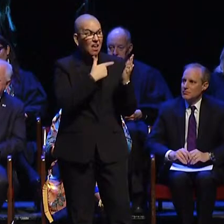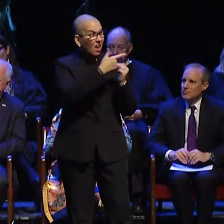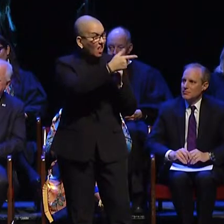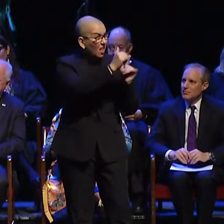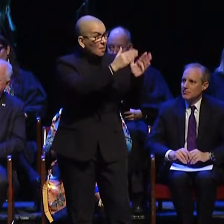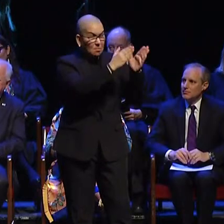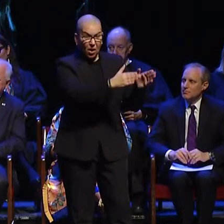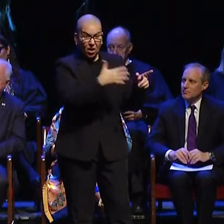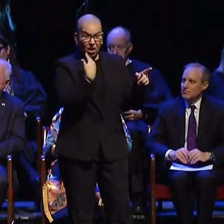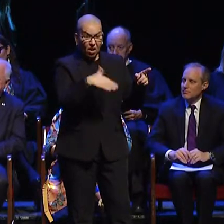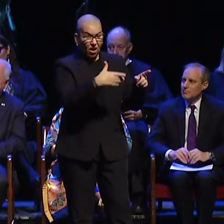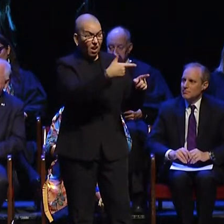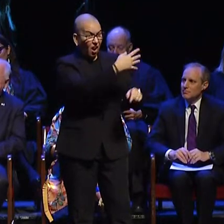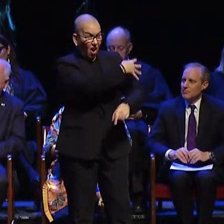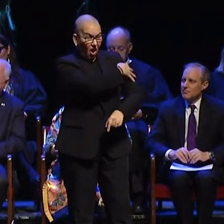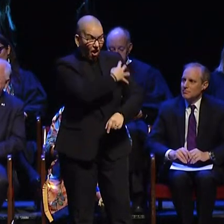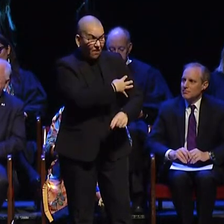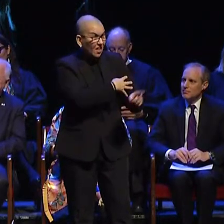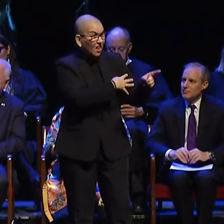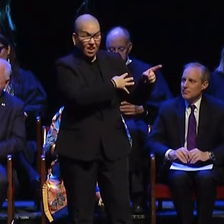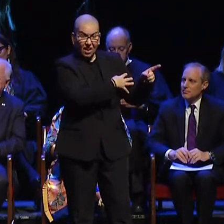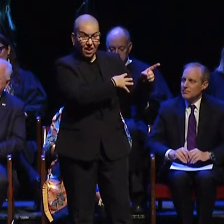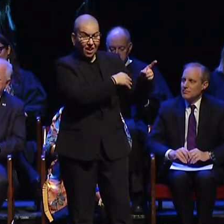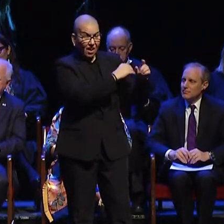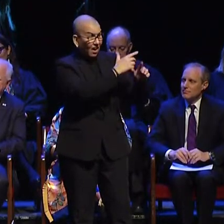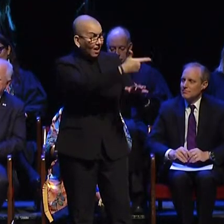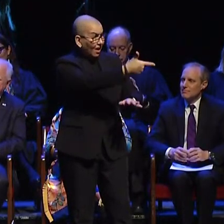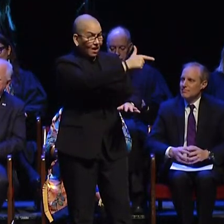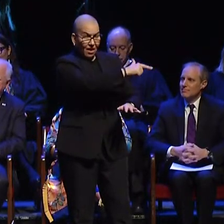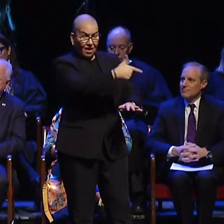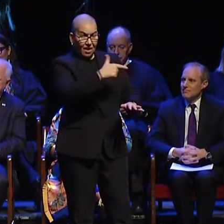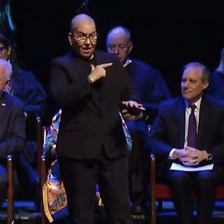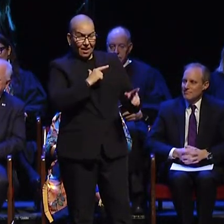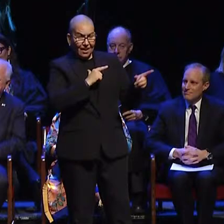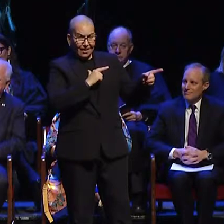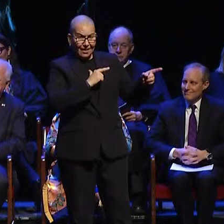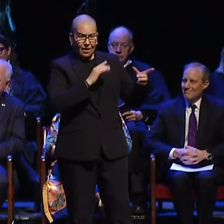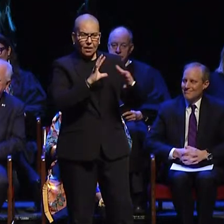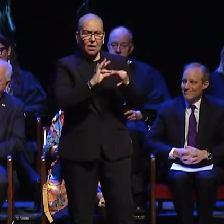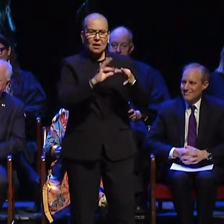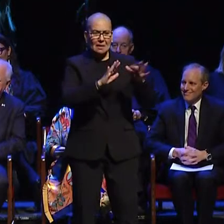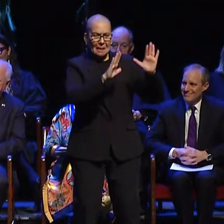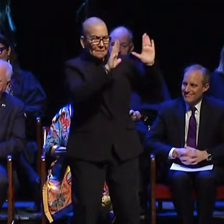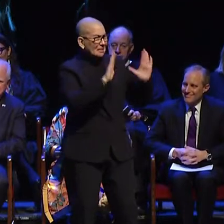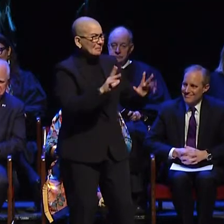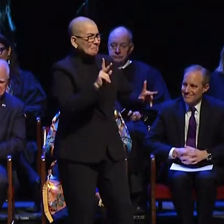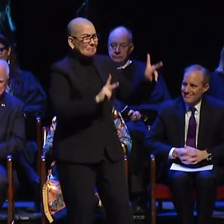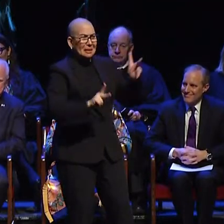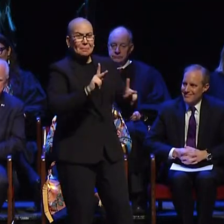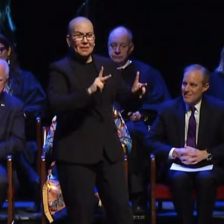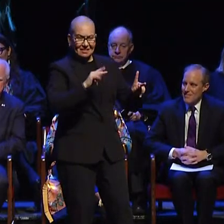officers, these visionaries, these pioneers, these champions. Let's hear it again for the people that I get to serve with.